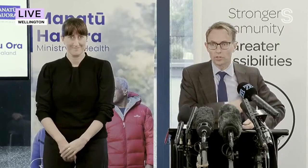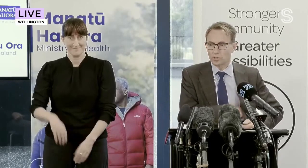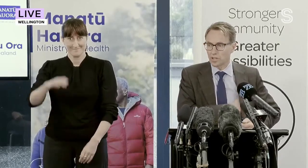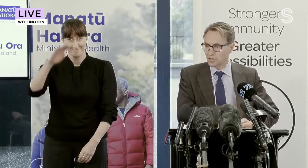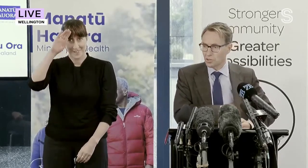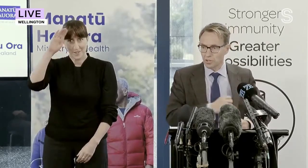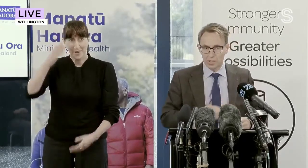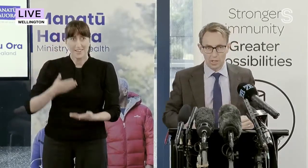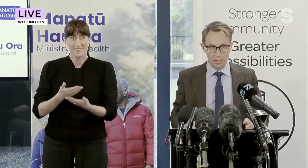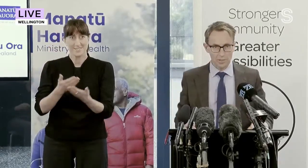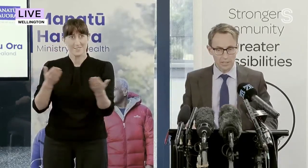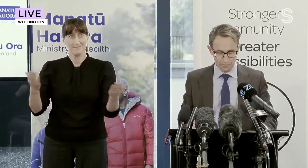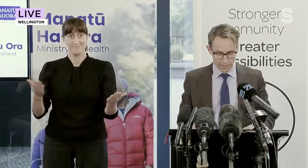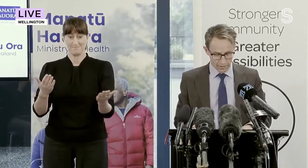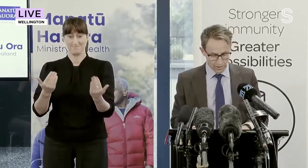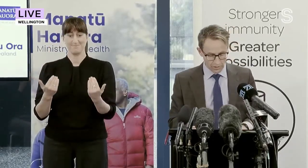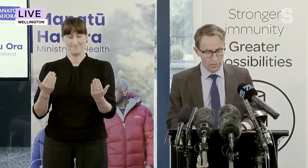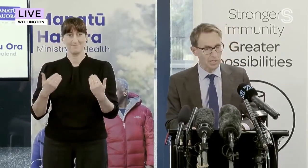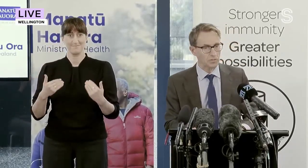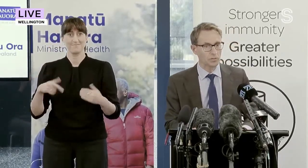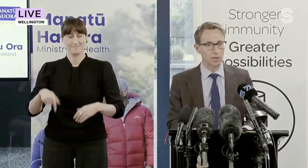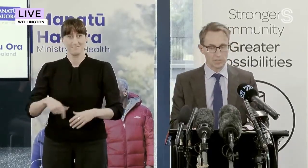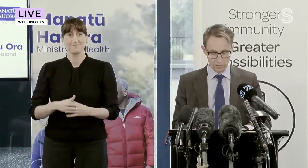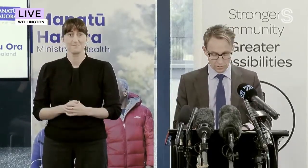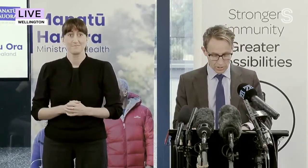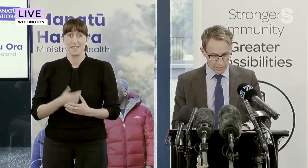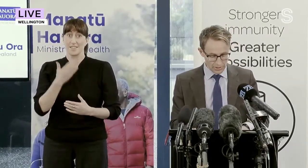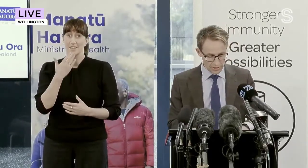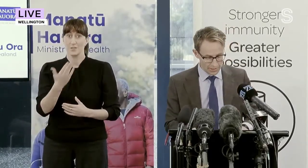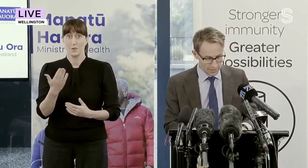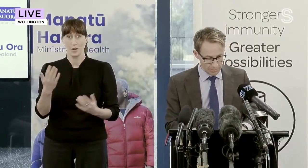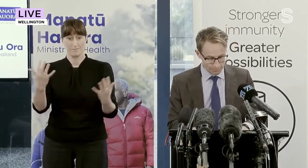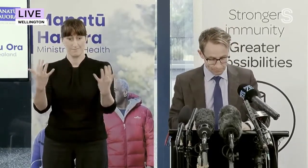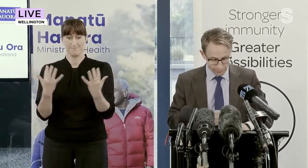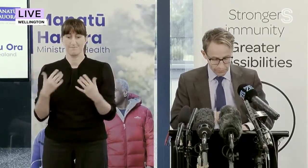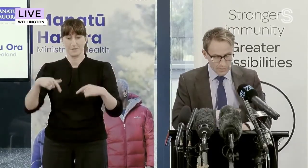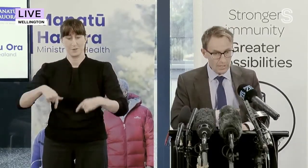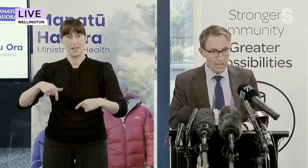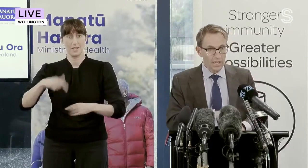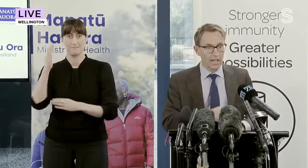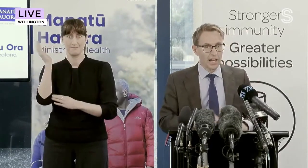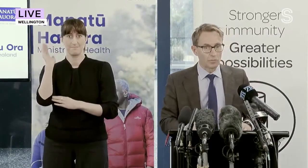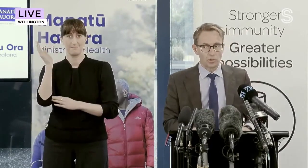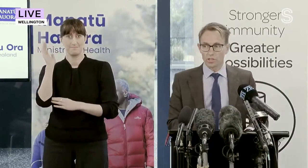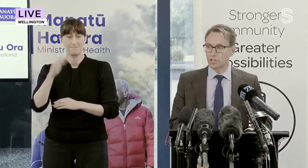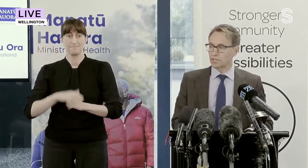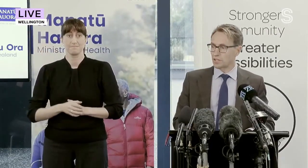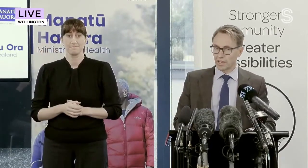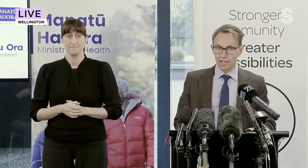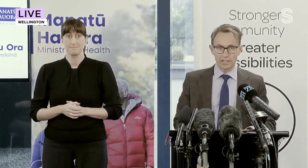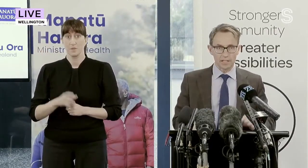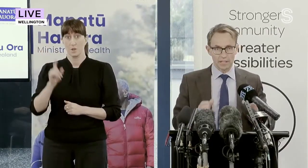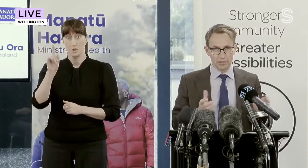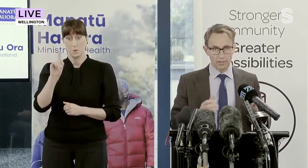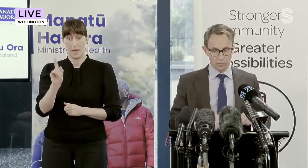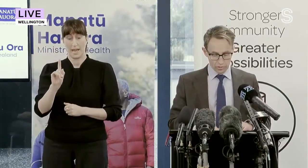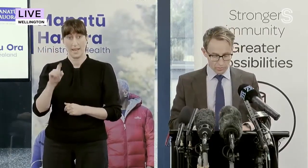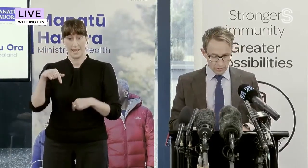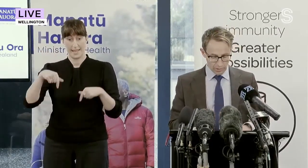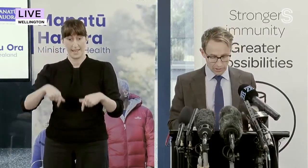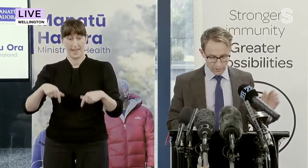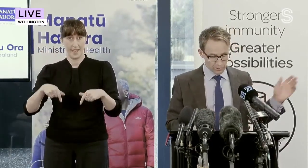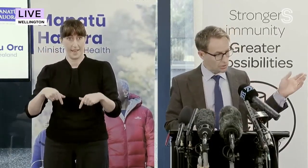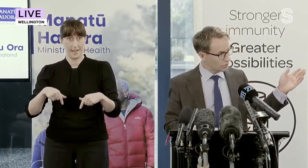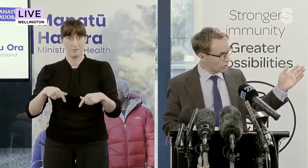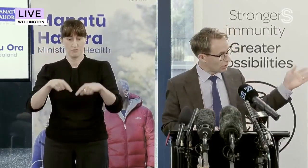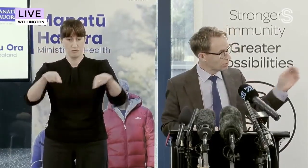Kia ora koutou katoa, no mai haere mai. Thank you very much for coming to today's stand-up. I'm joined today here in the room